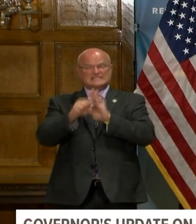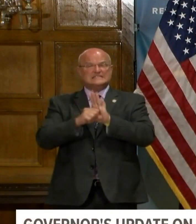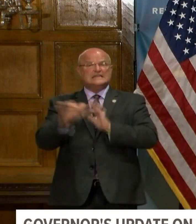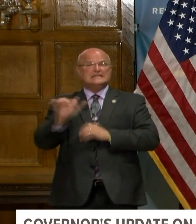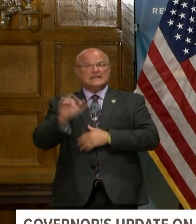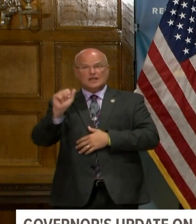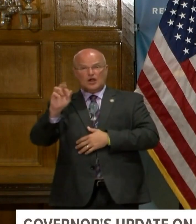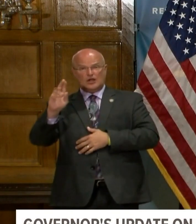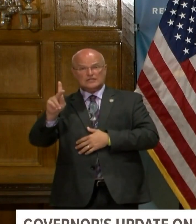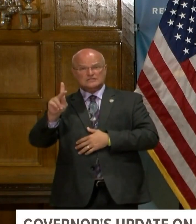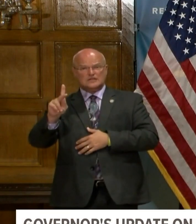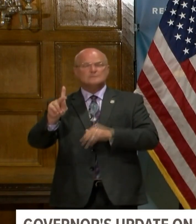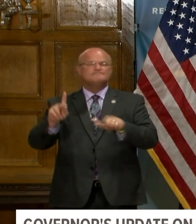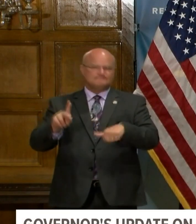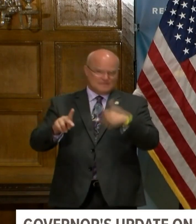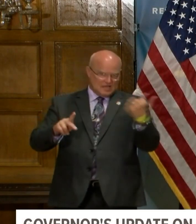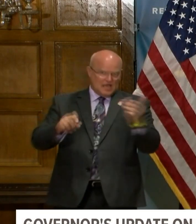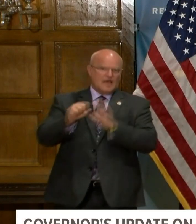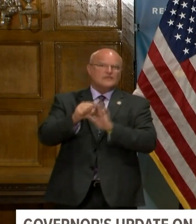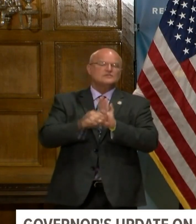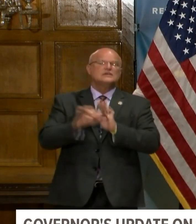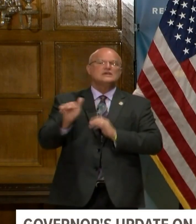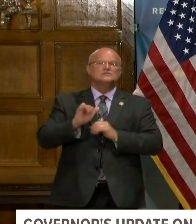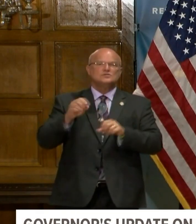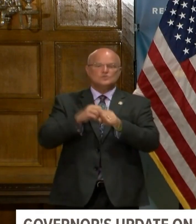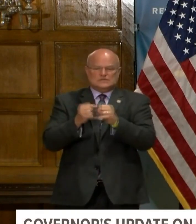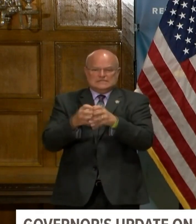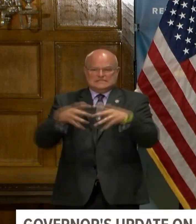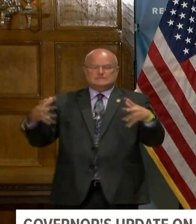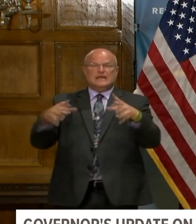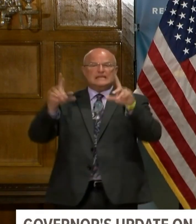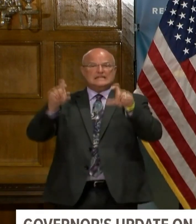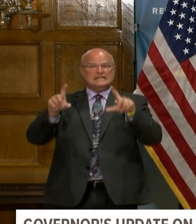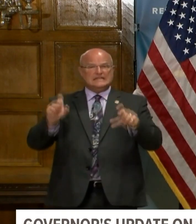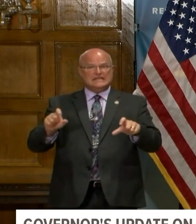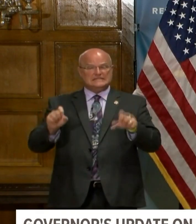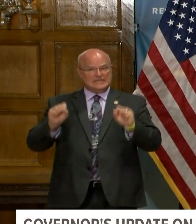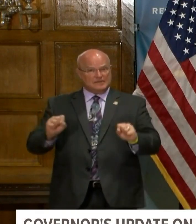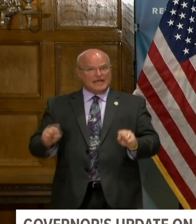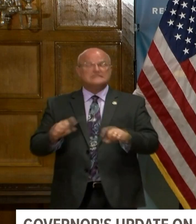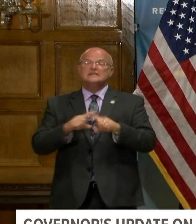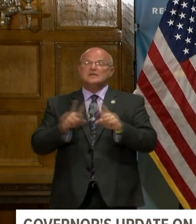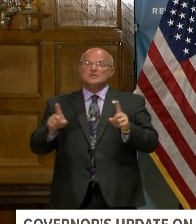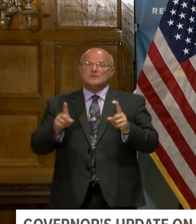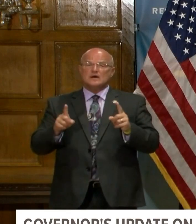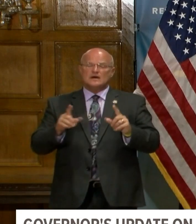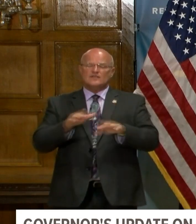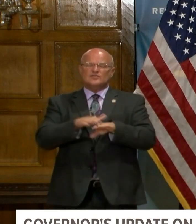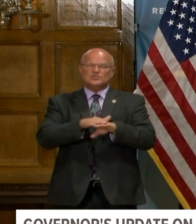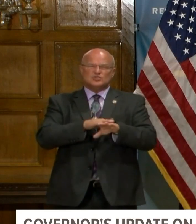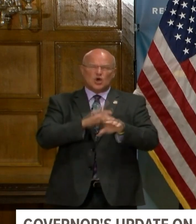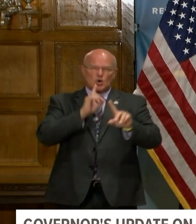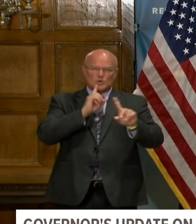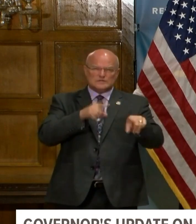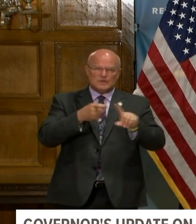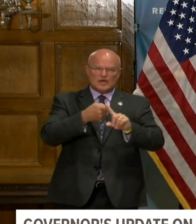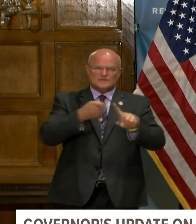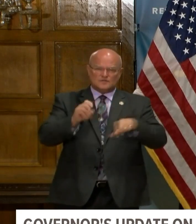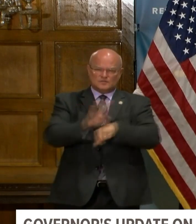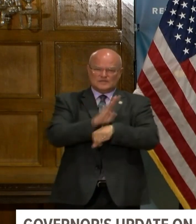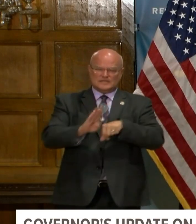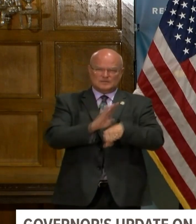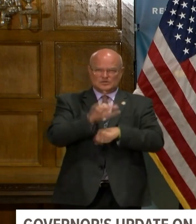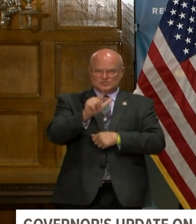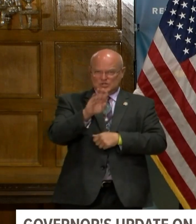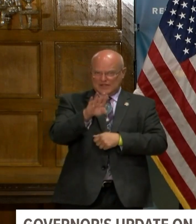like Arkansas, but other states, in expanding testing capacity, but the slow response coming from our